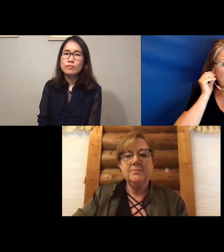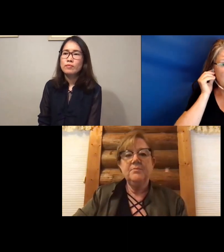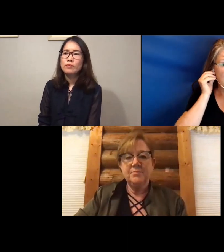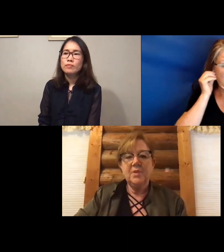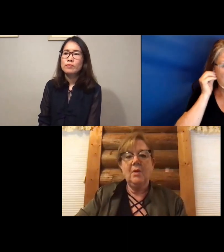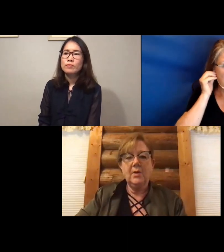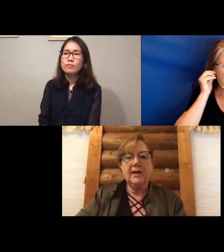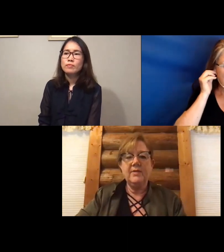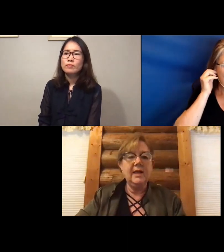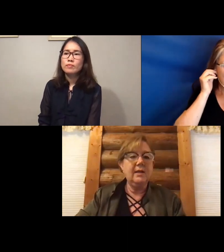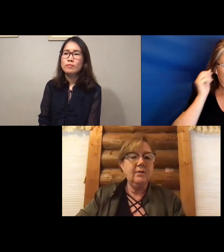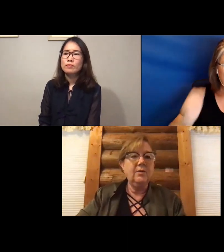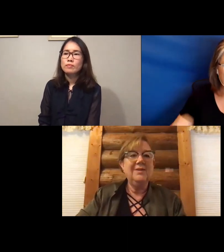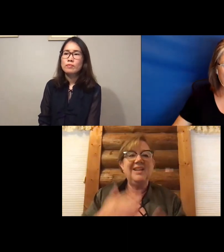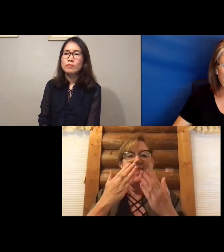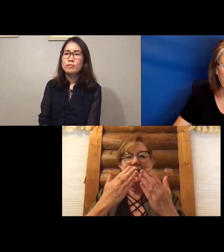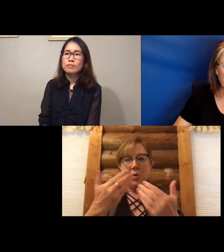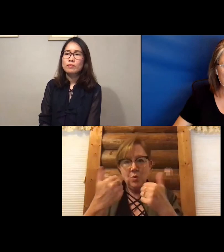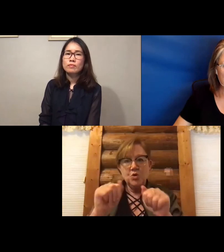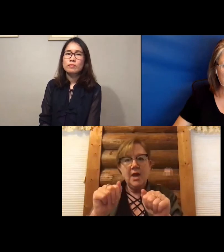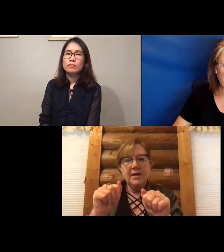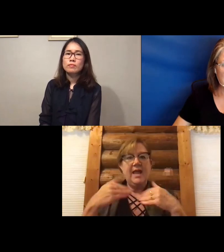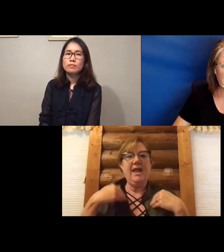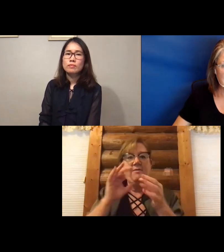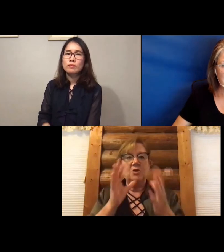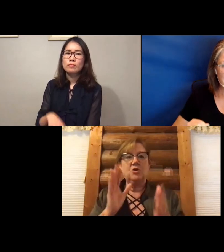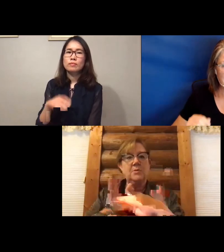Okay. Okay, thank you.